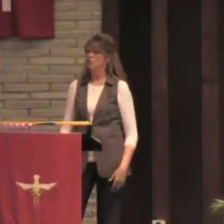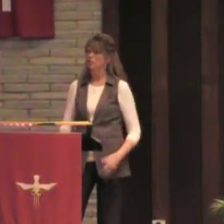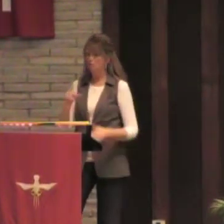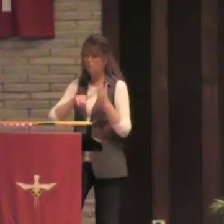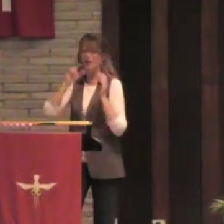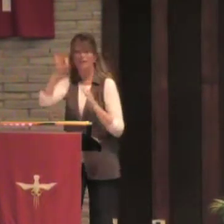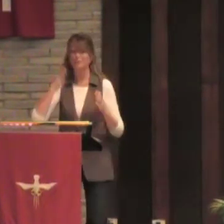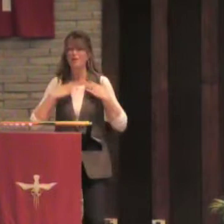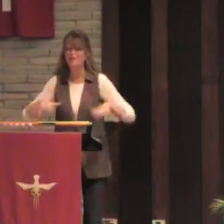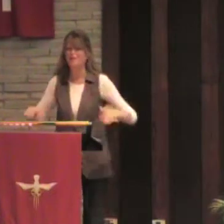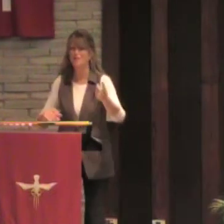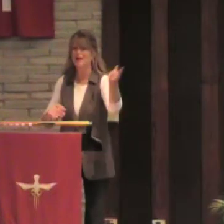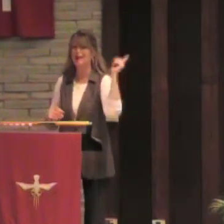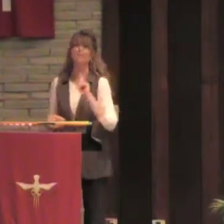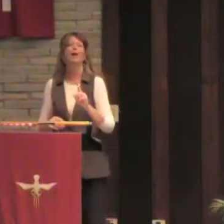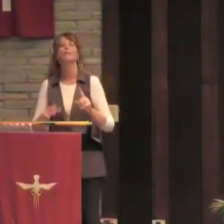here lately that it's just been on my mind.